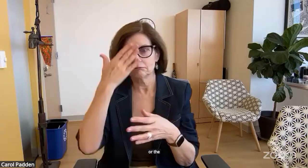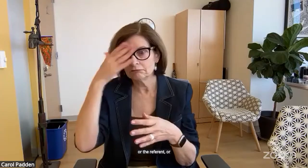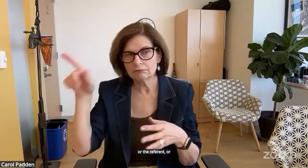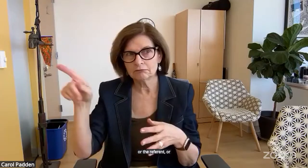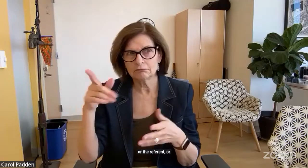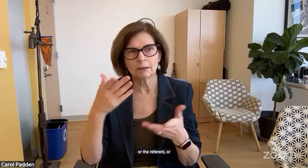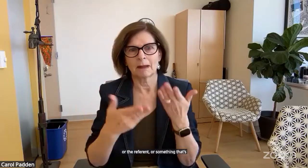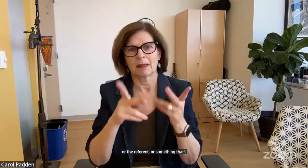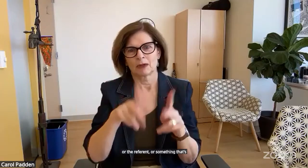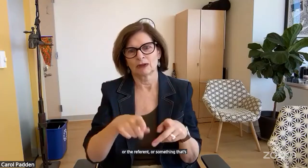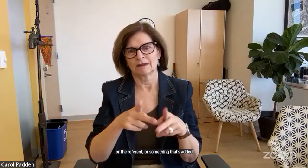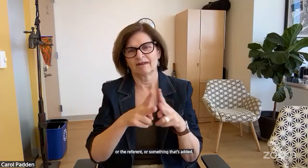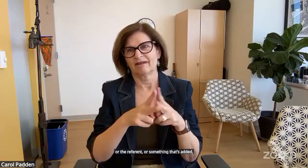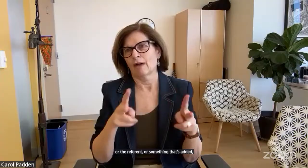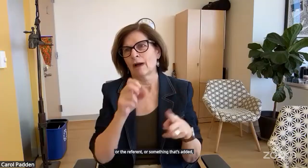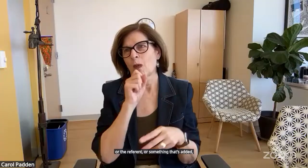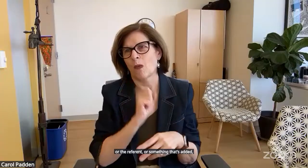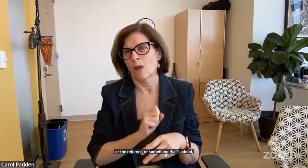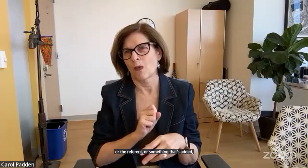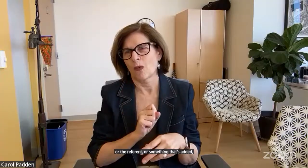that's added, like